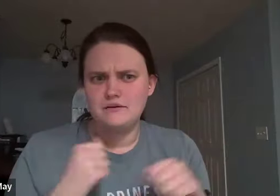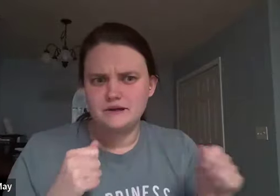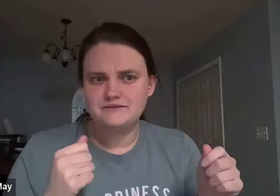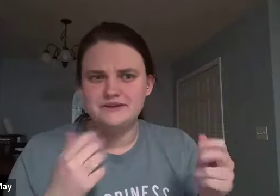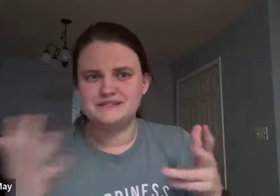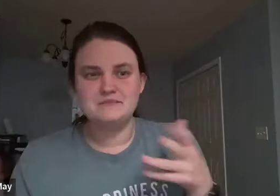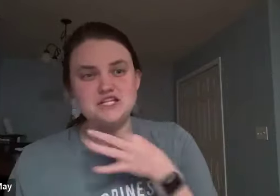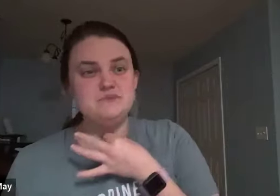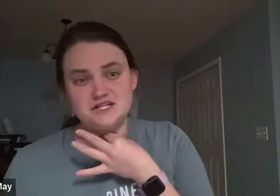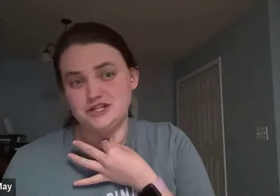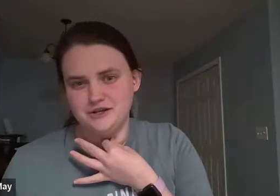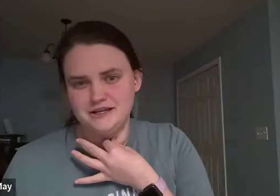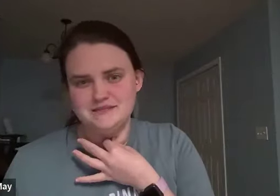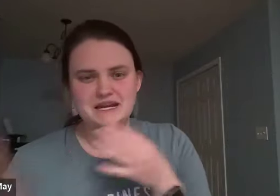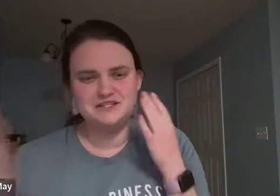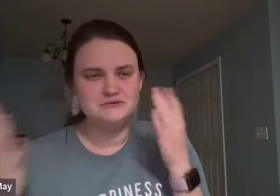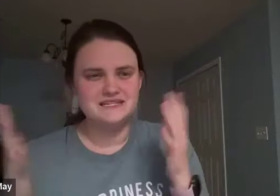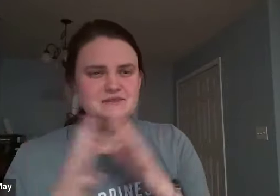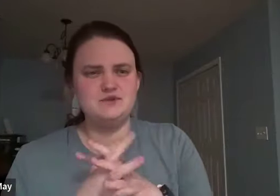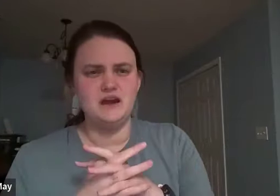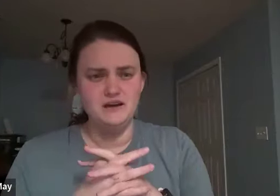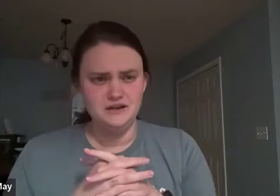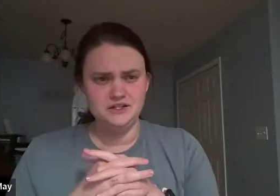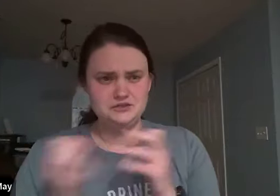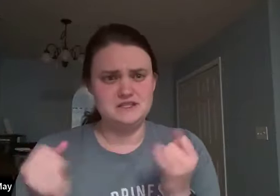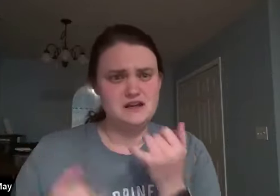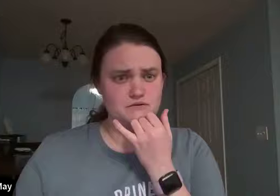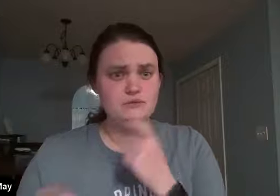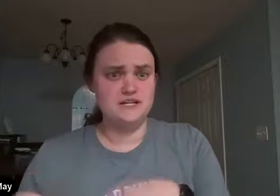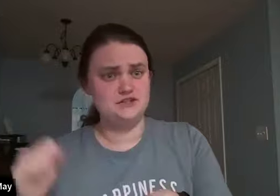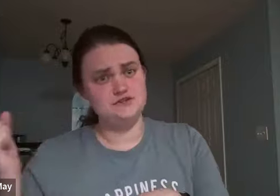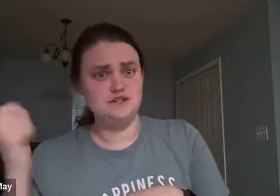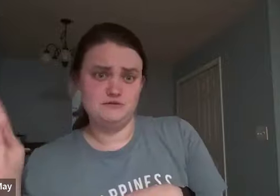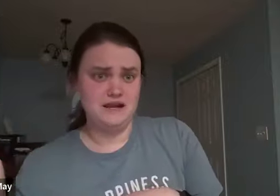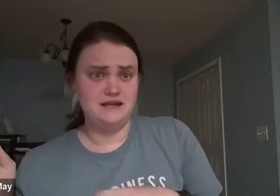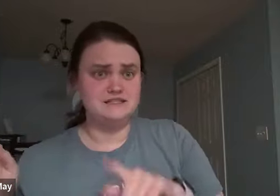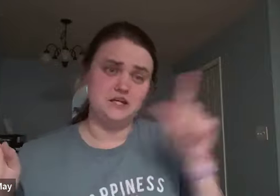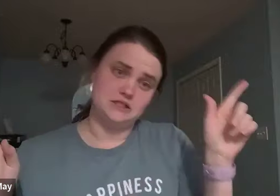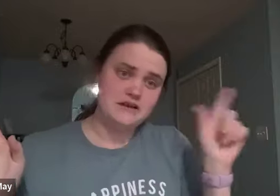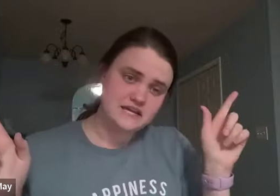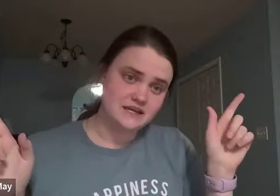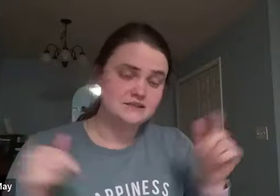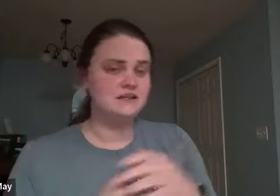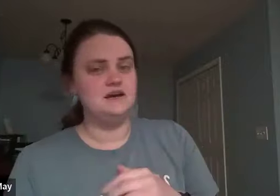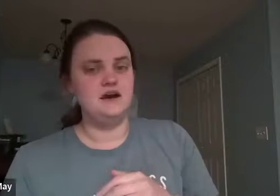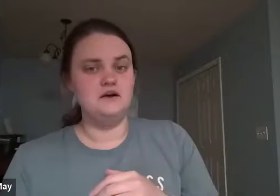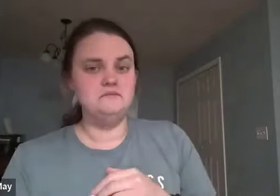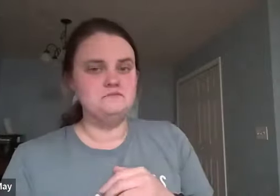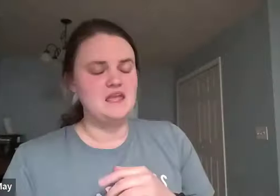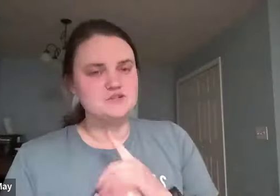with? Because they might just be actually curious, but I don't see them doing you're signing wrong because you're using your right hand instead of your left hand. And what's